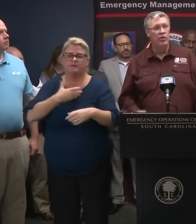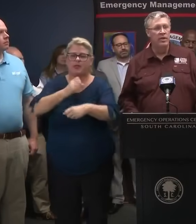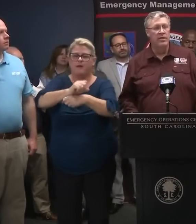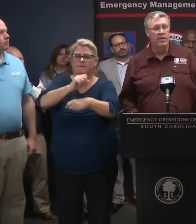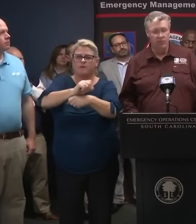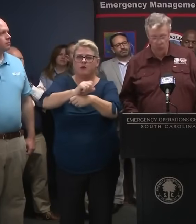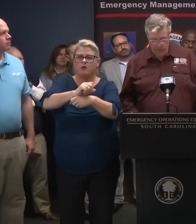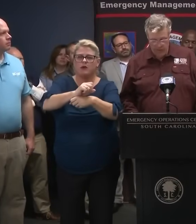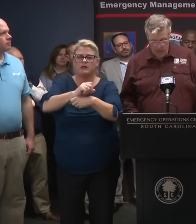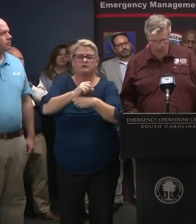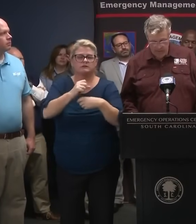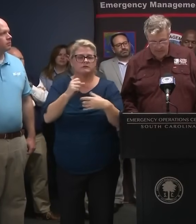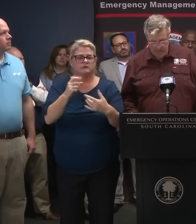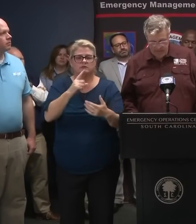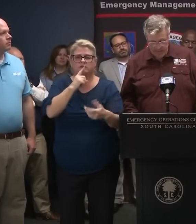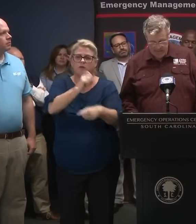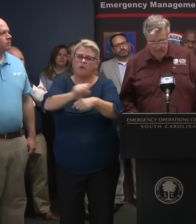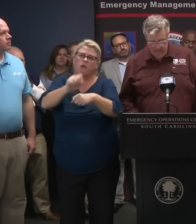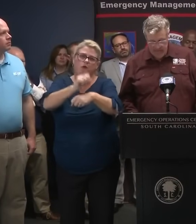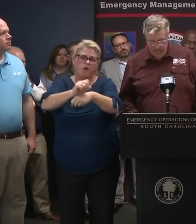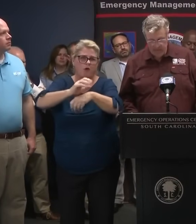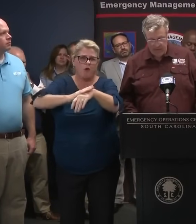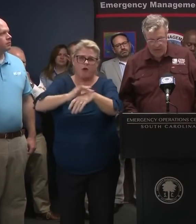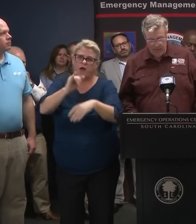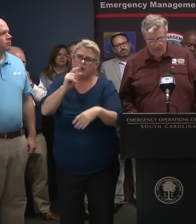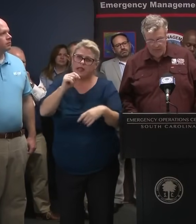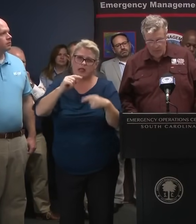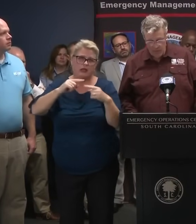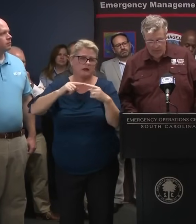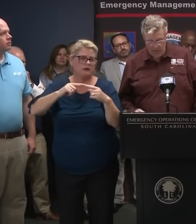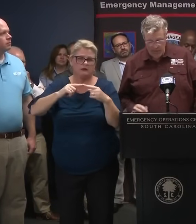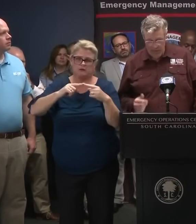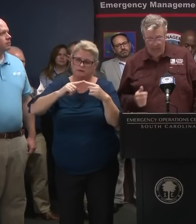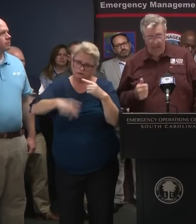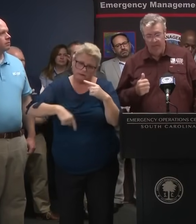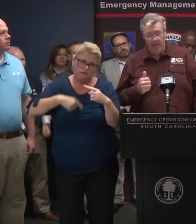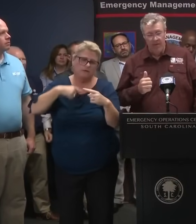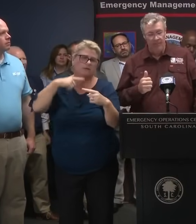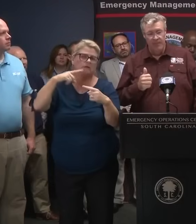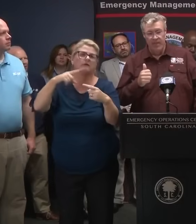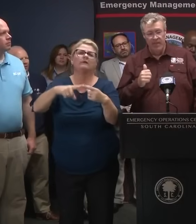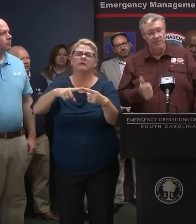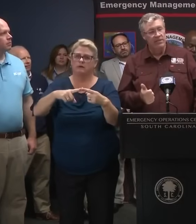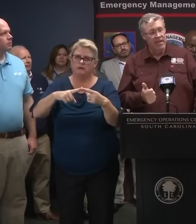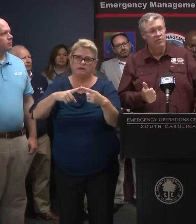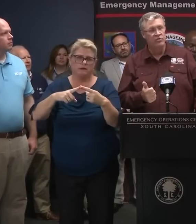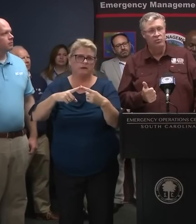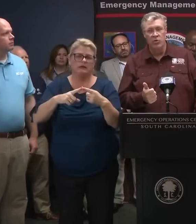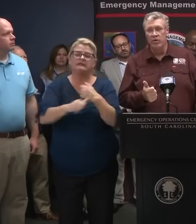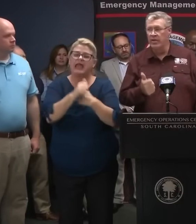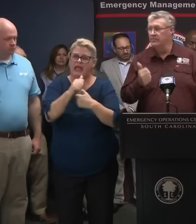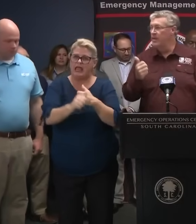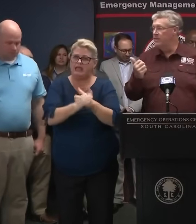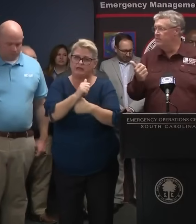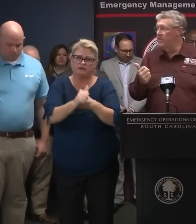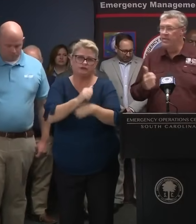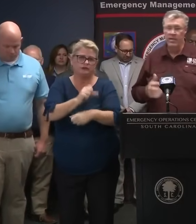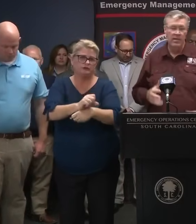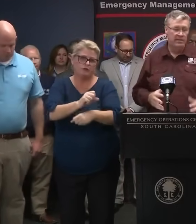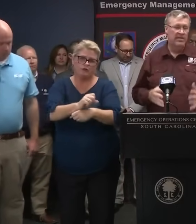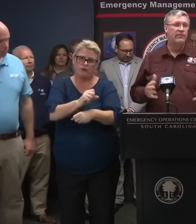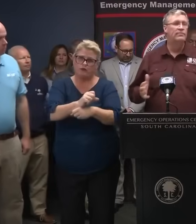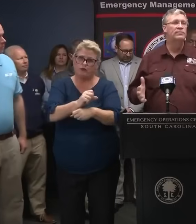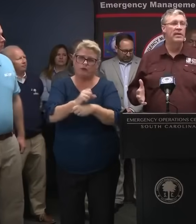Every employee is working on these things in the state. It's around the clock. It is a dangerous work. As Mike